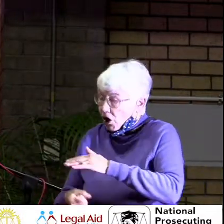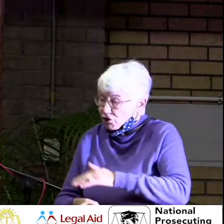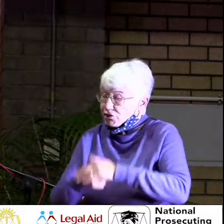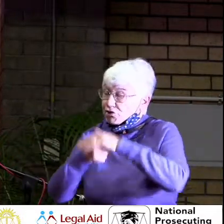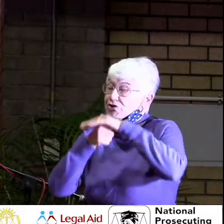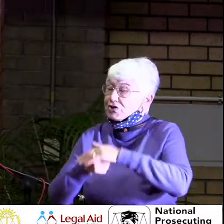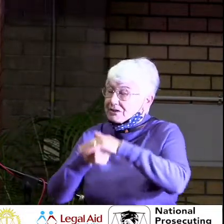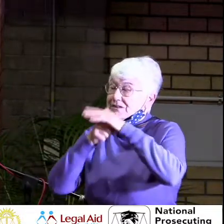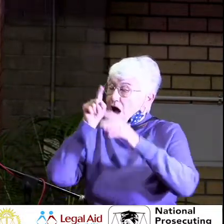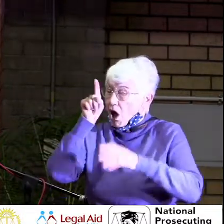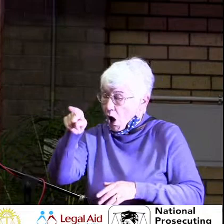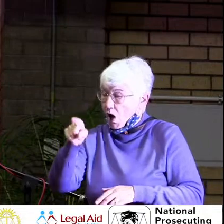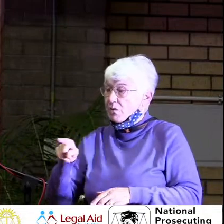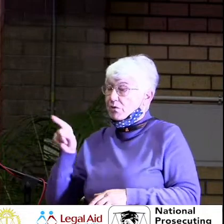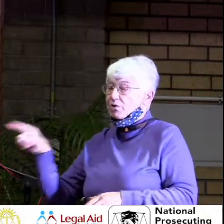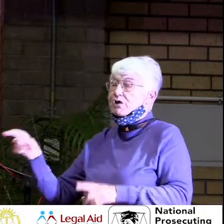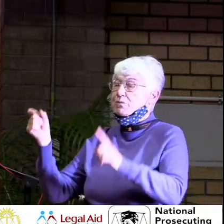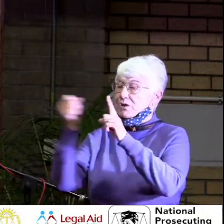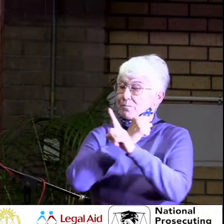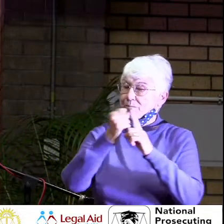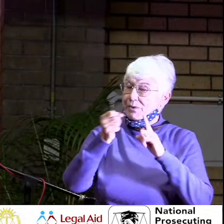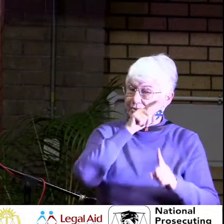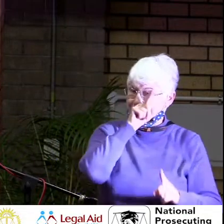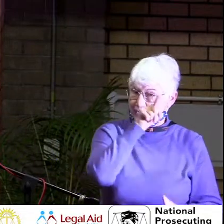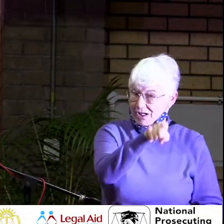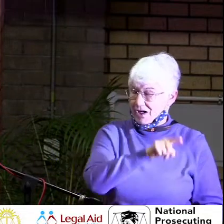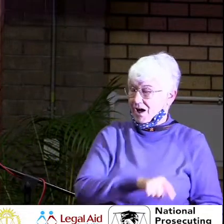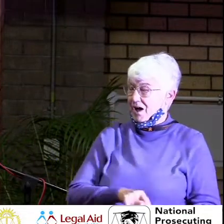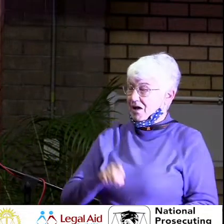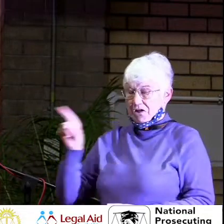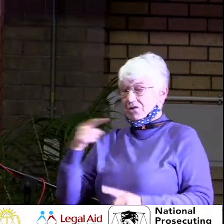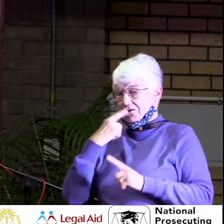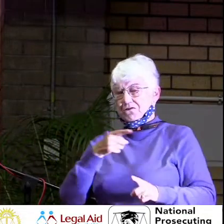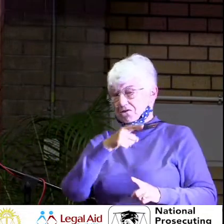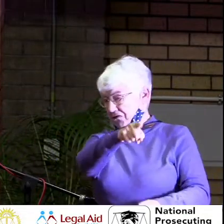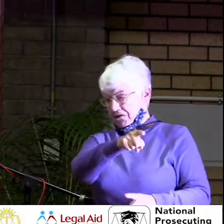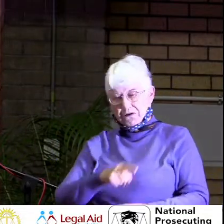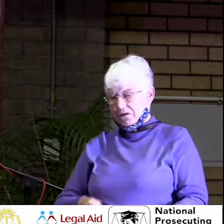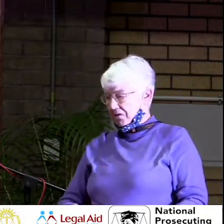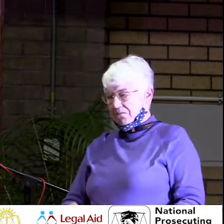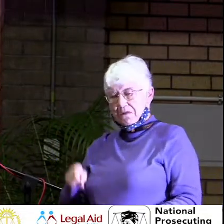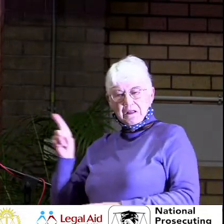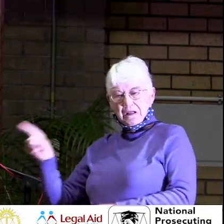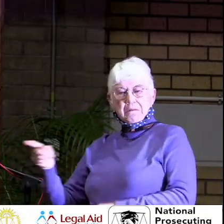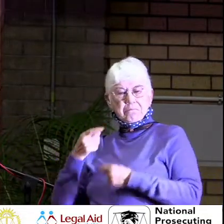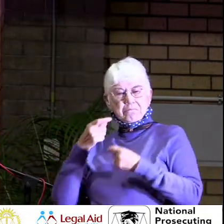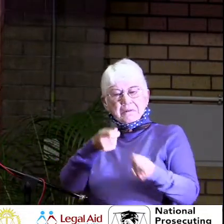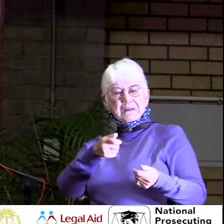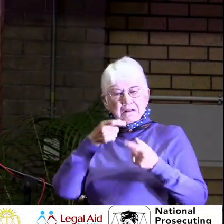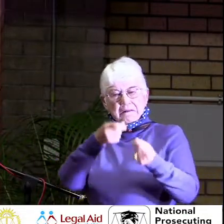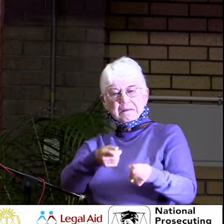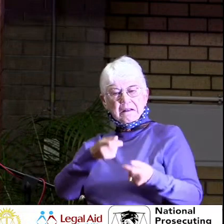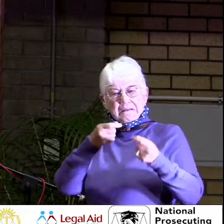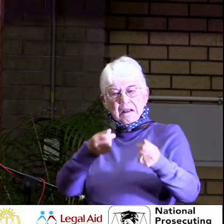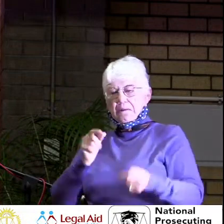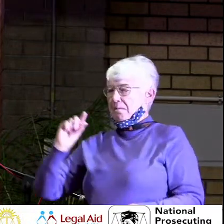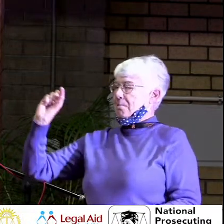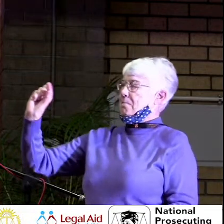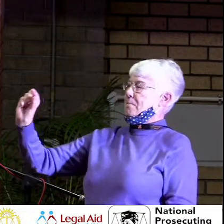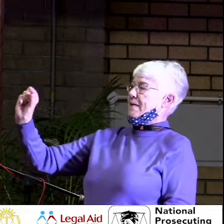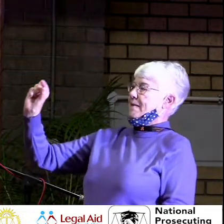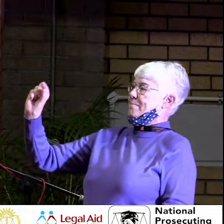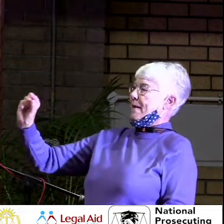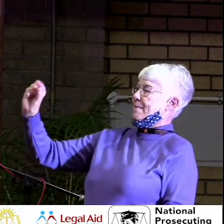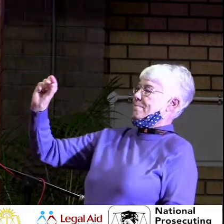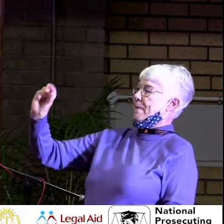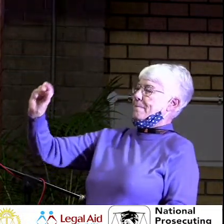them. We get a client, vir jare betaal hy R300 'n maand. Vir jare, die